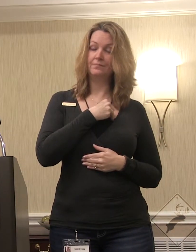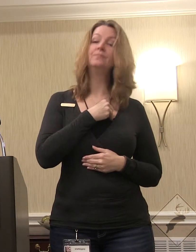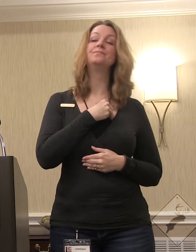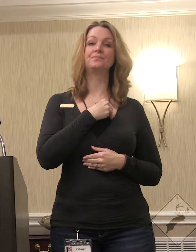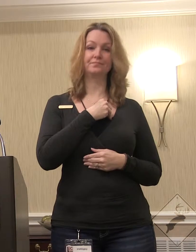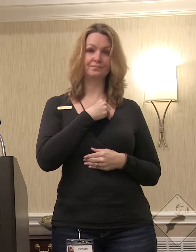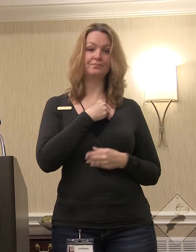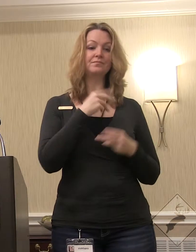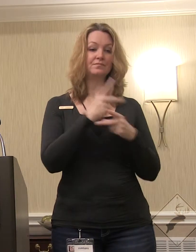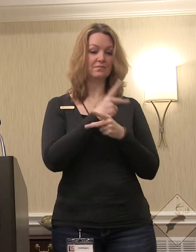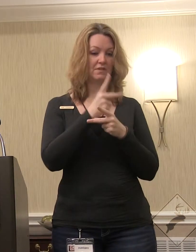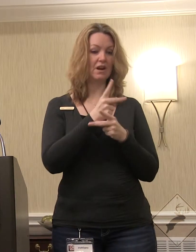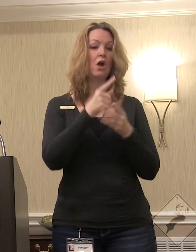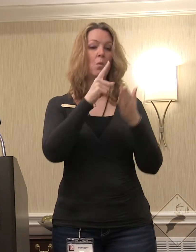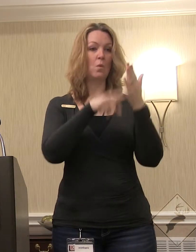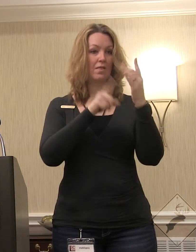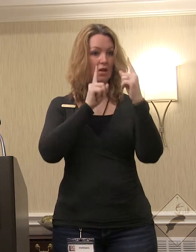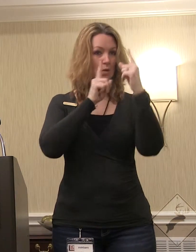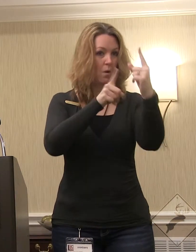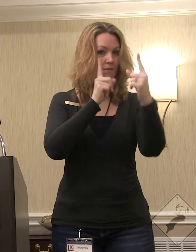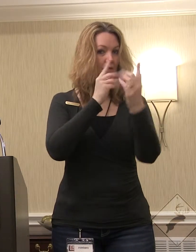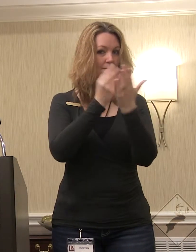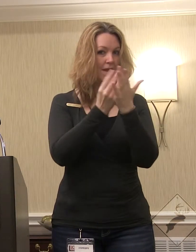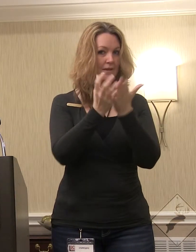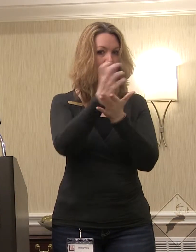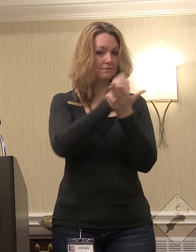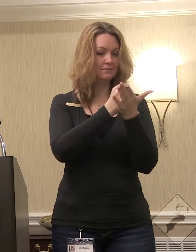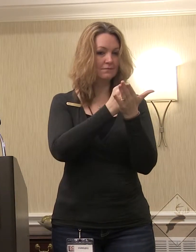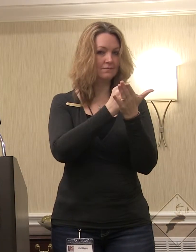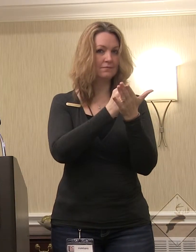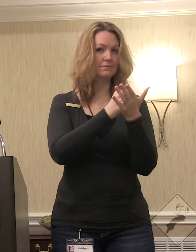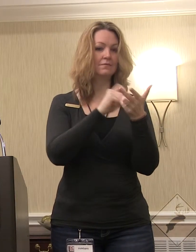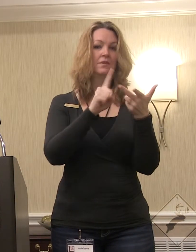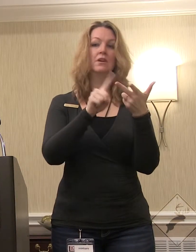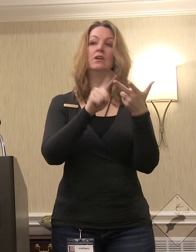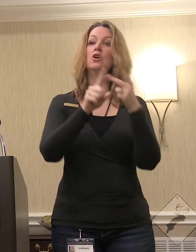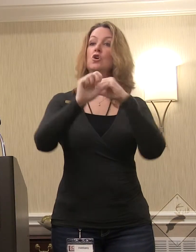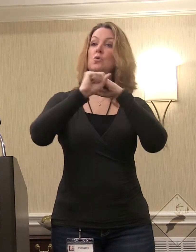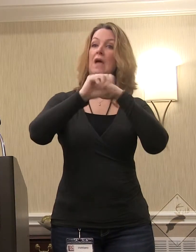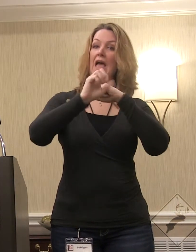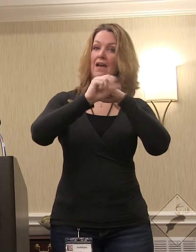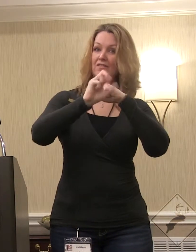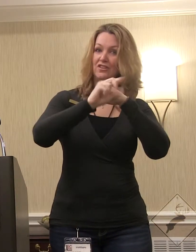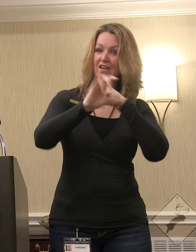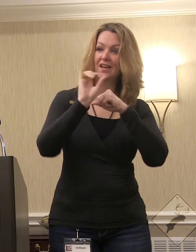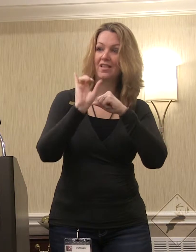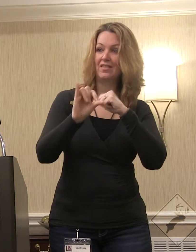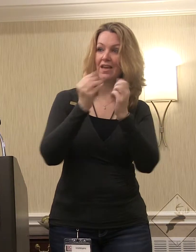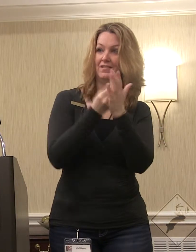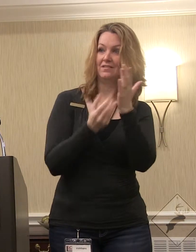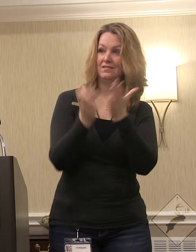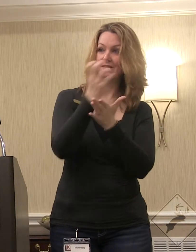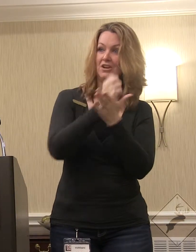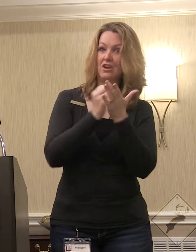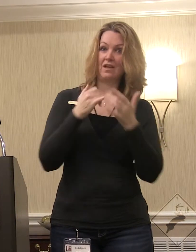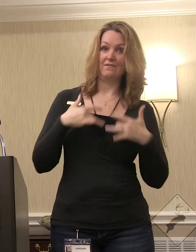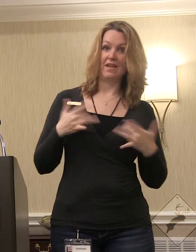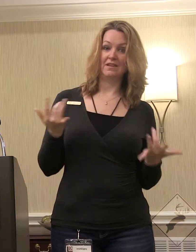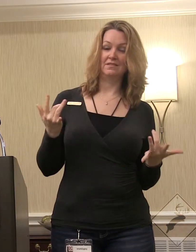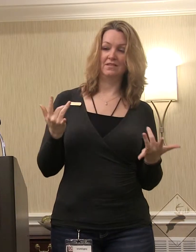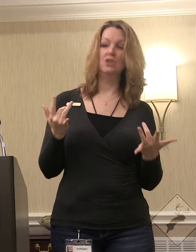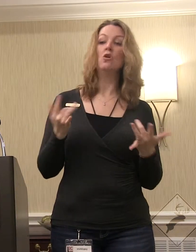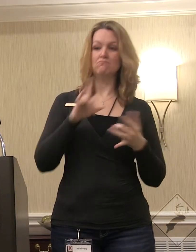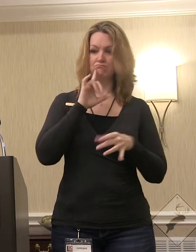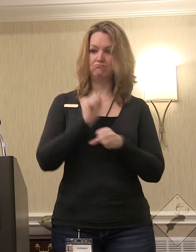the associated fundraising goal. You advertise the fundraiser. You raise the